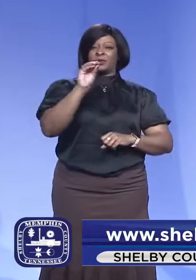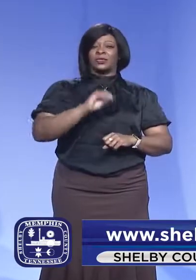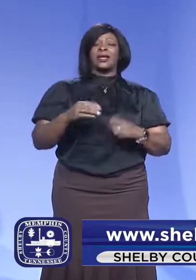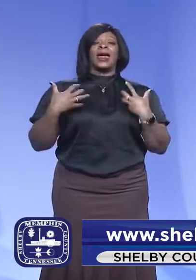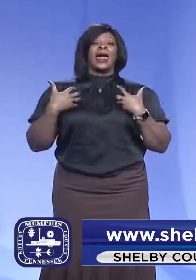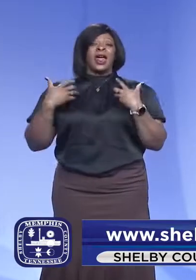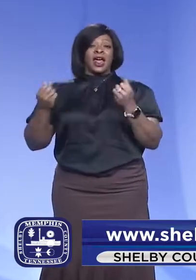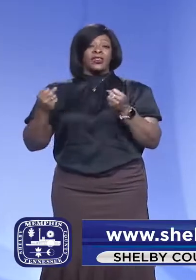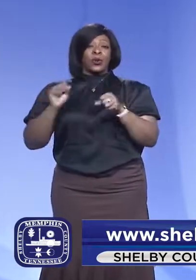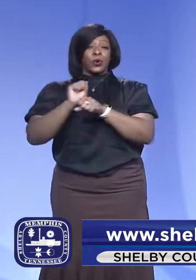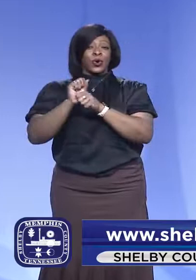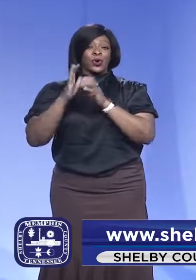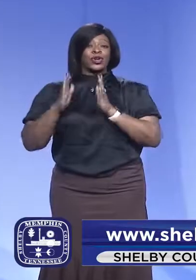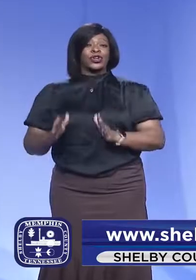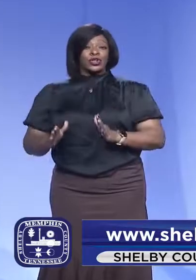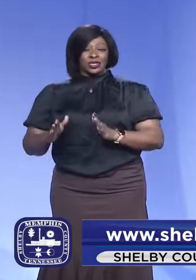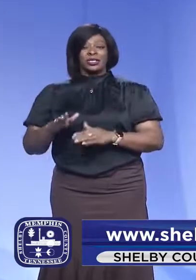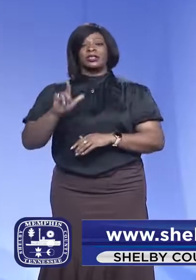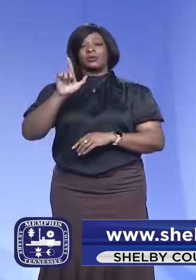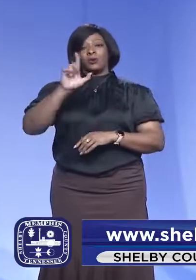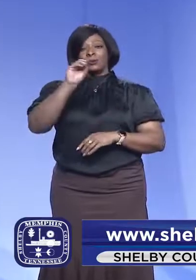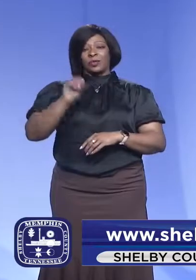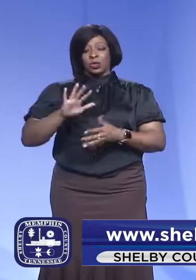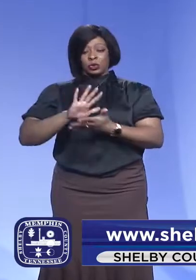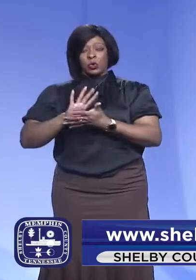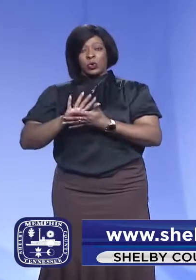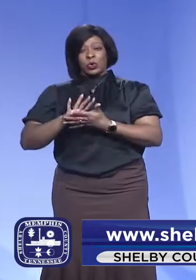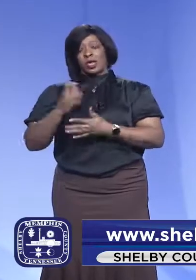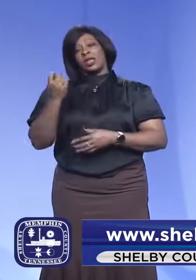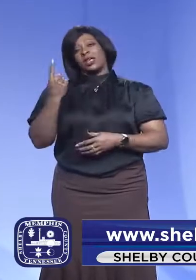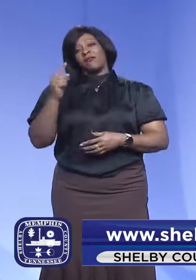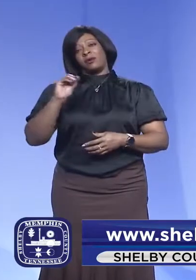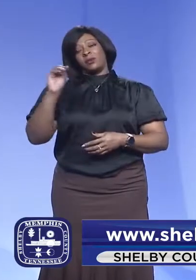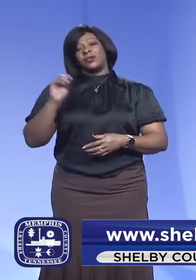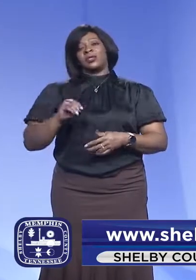at 21%, and schools third at 11%.